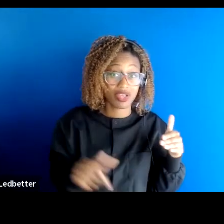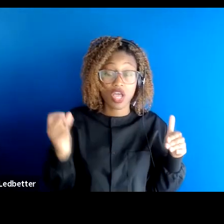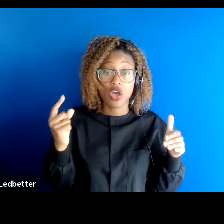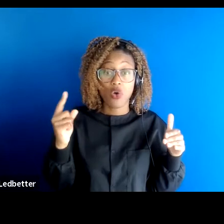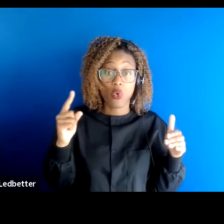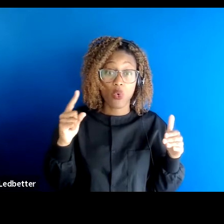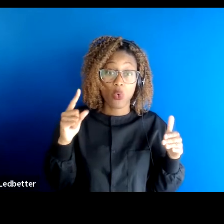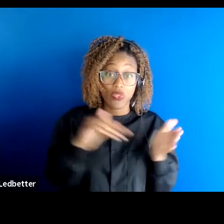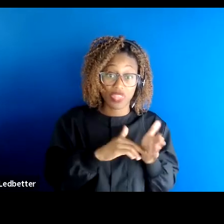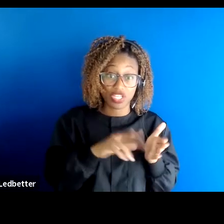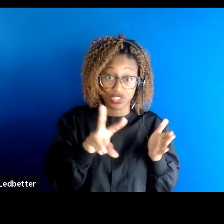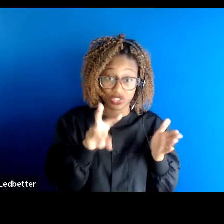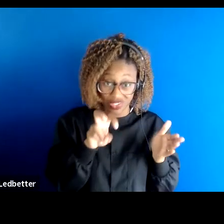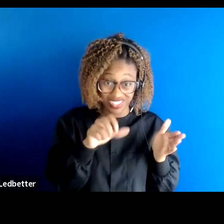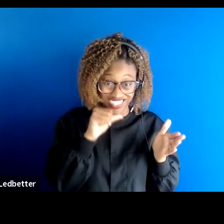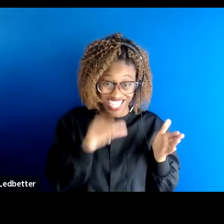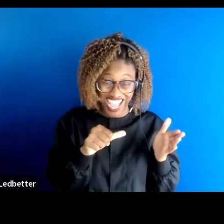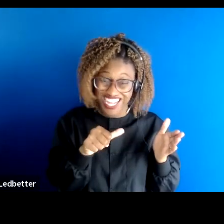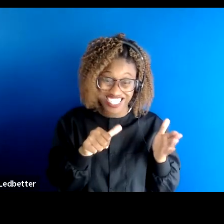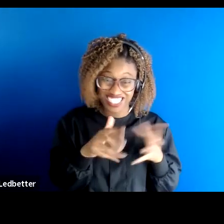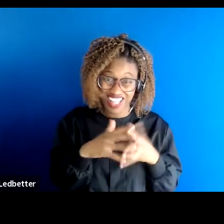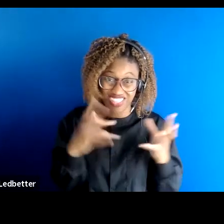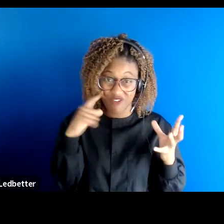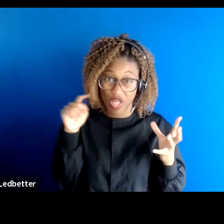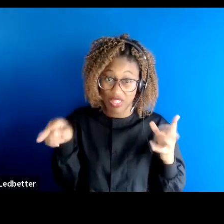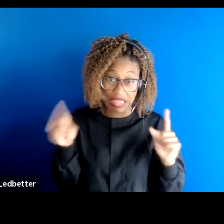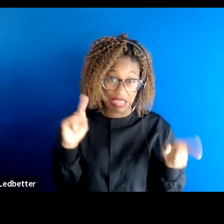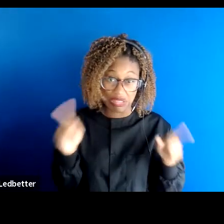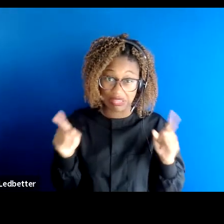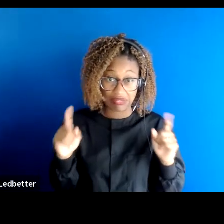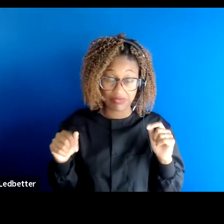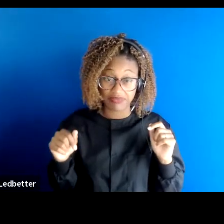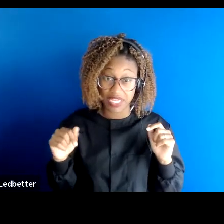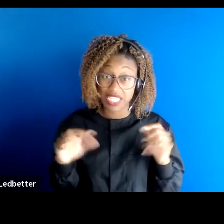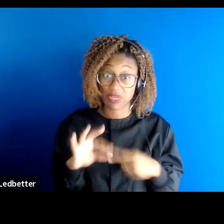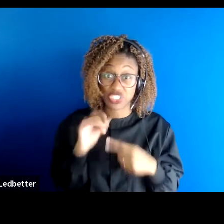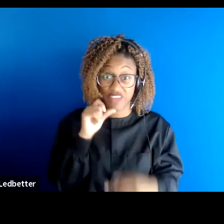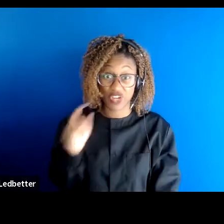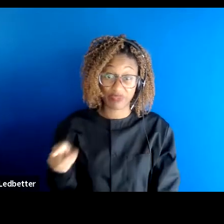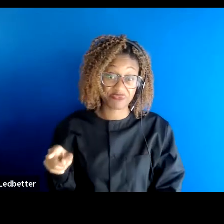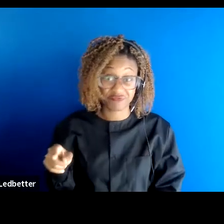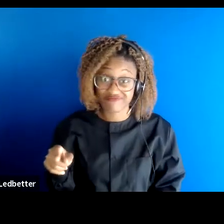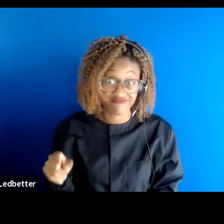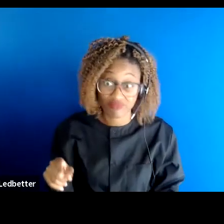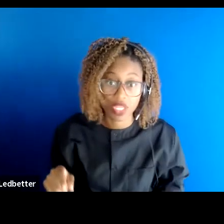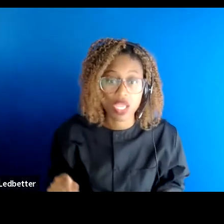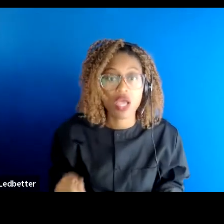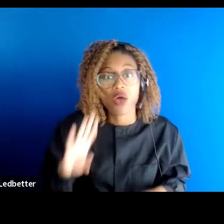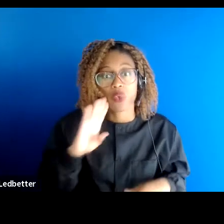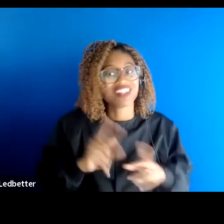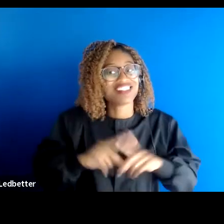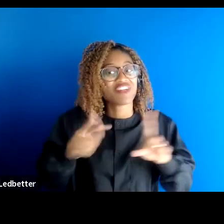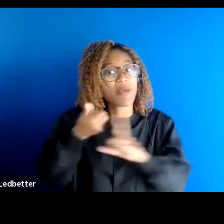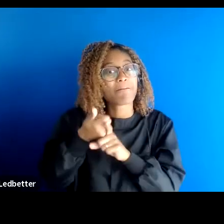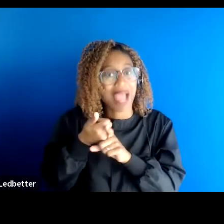$1,200 is going to not go very far, right? And so they're going to have different